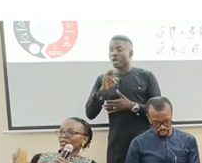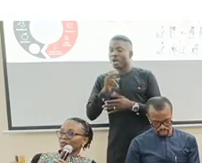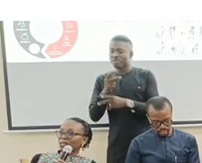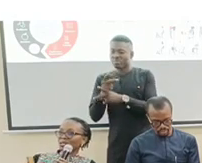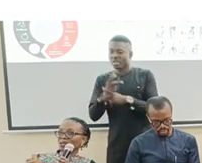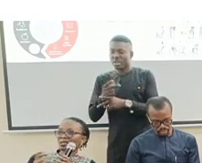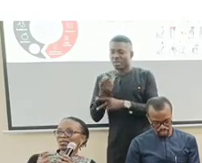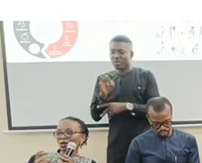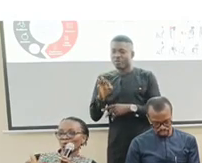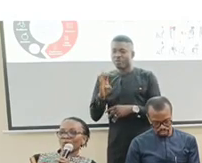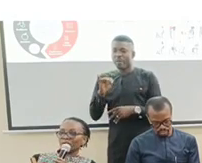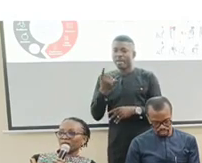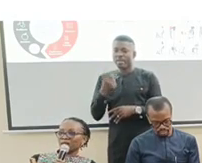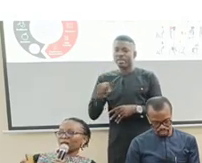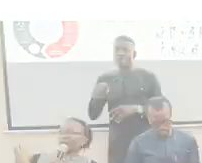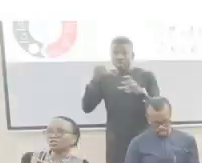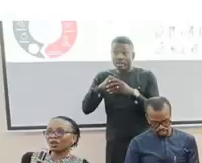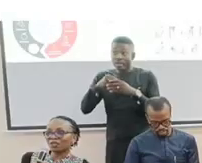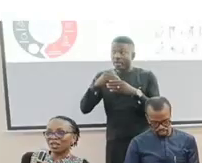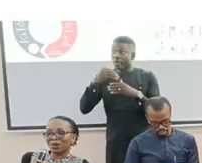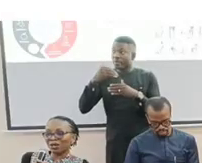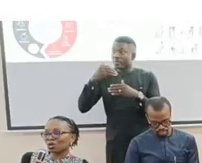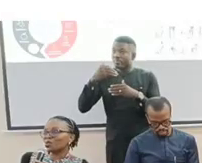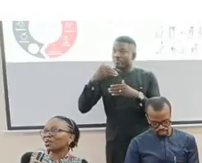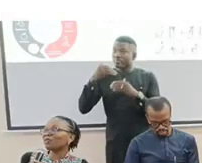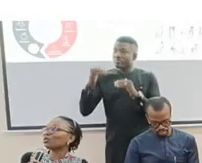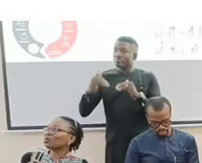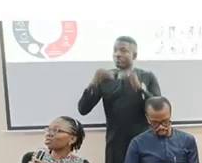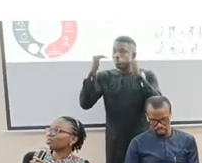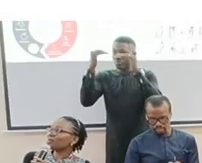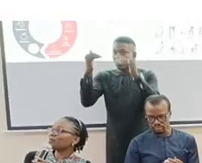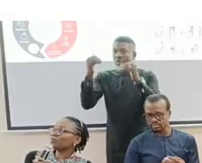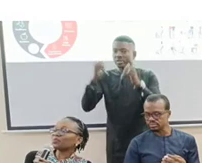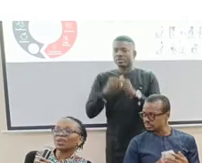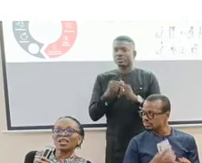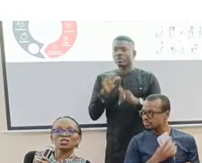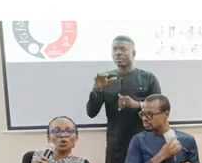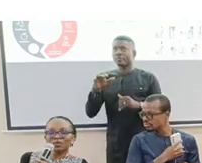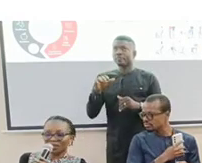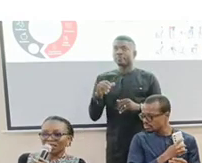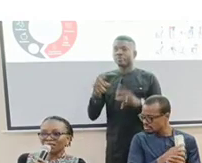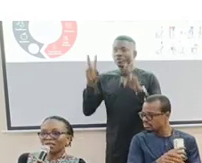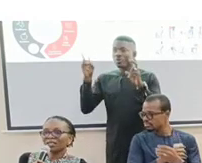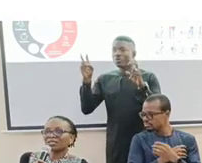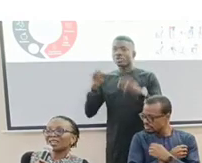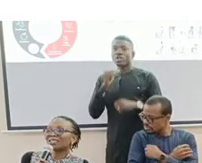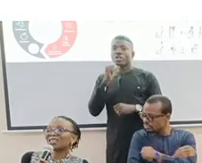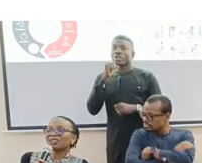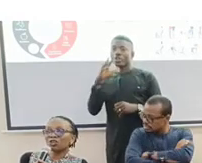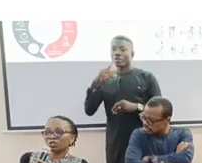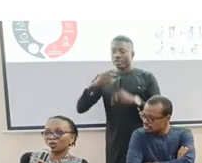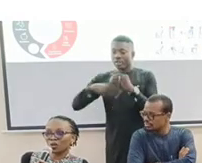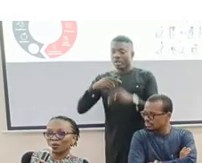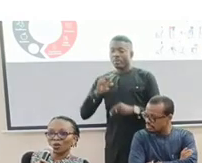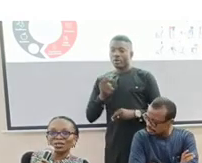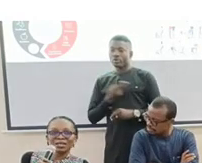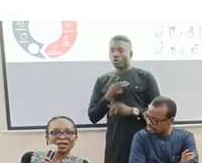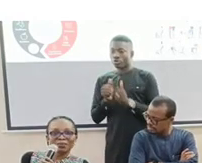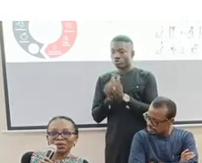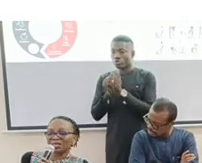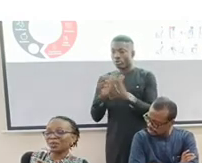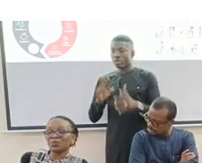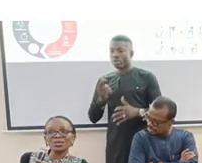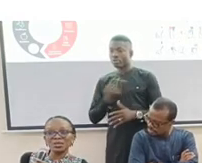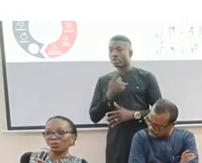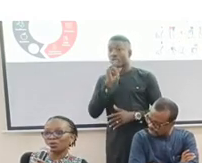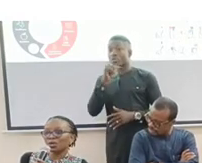the relevant stakeholders. Nothing about us without us. It's one thing that cannot be swept under the